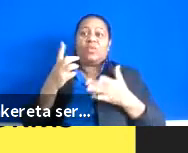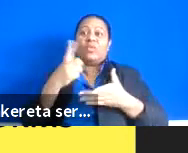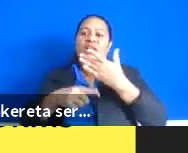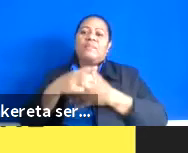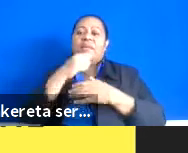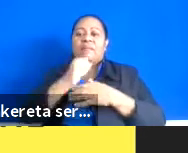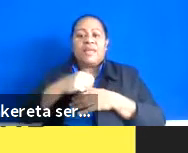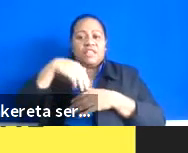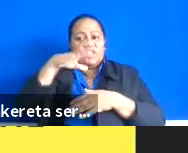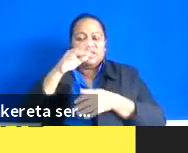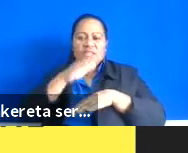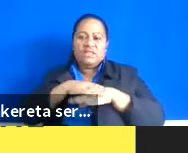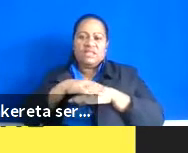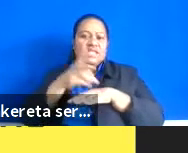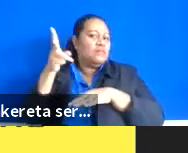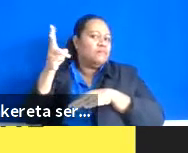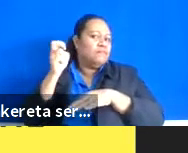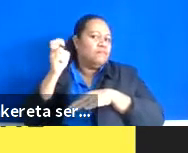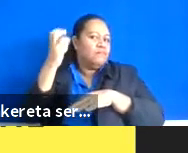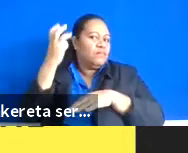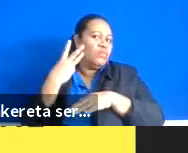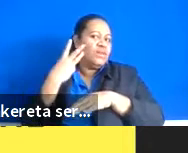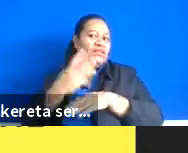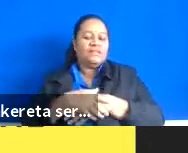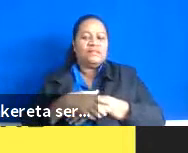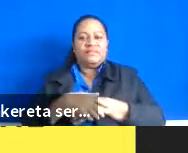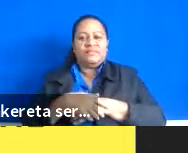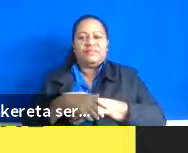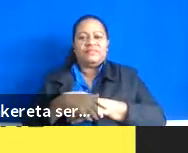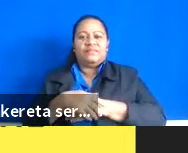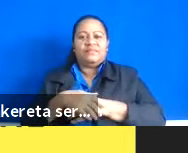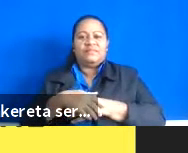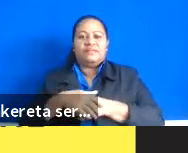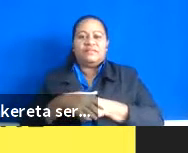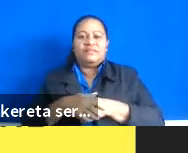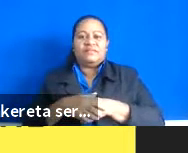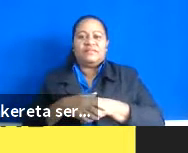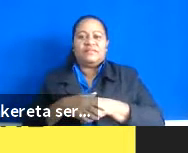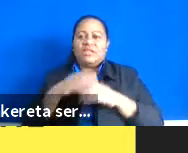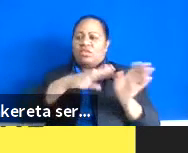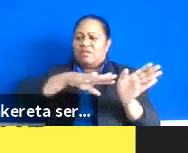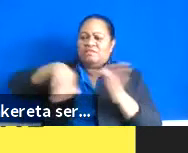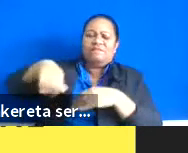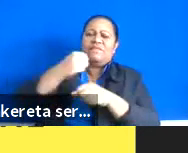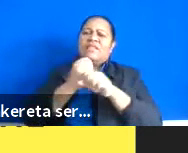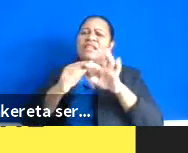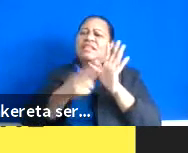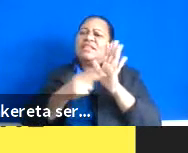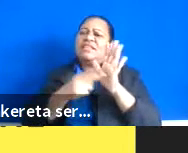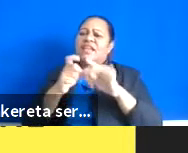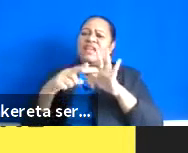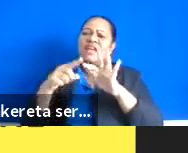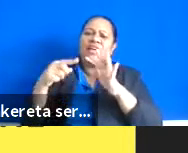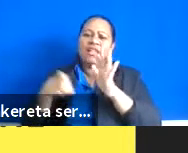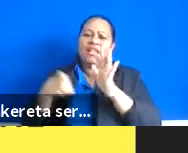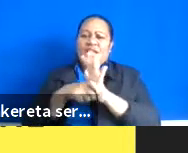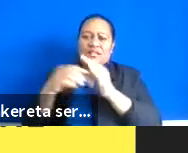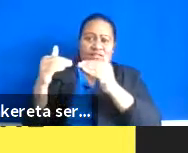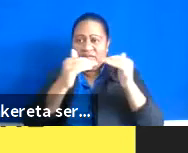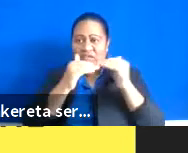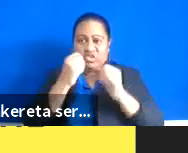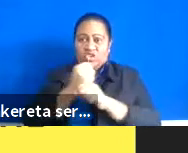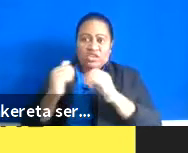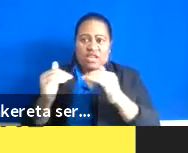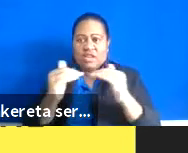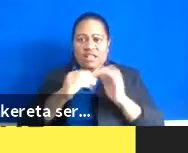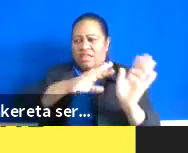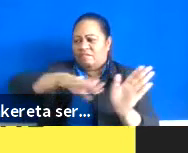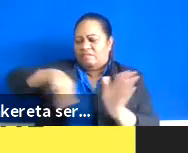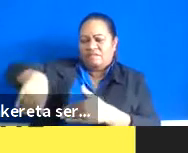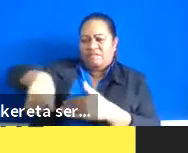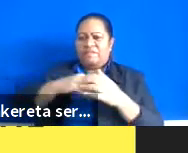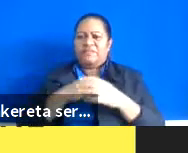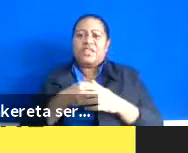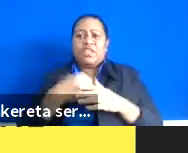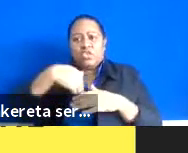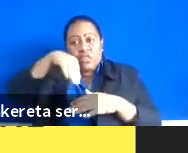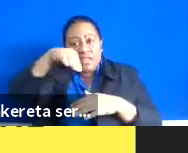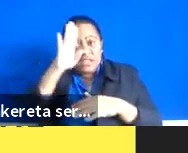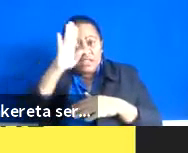the